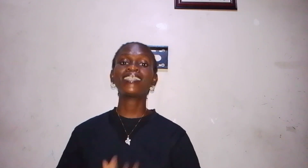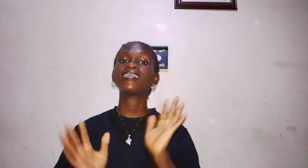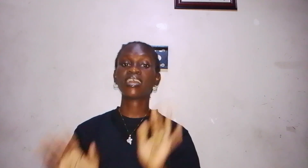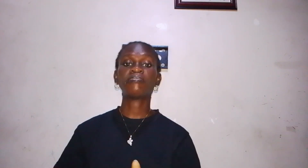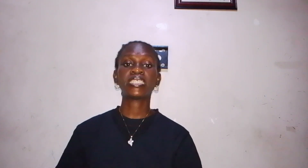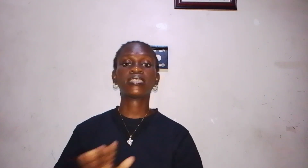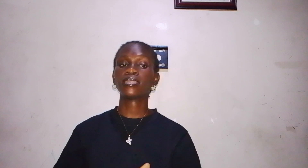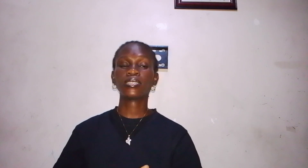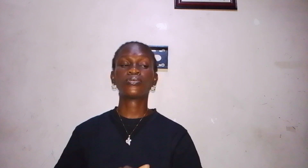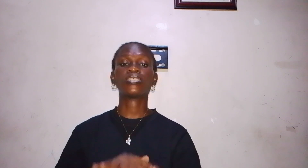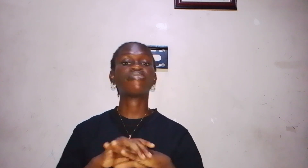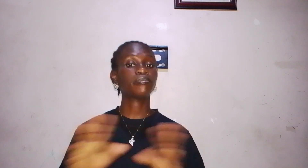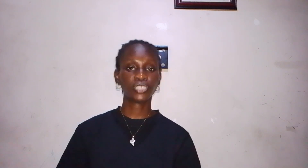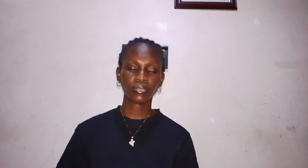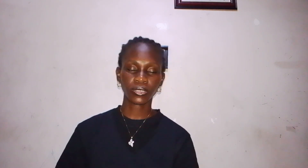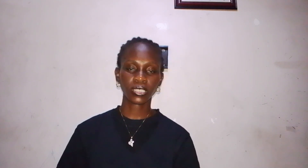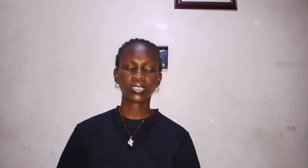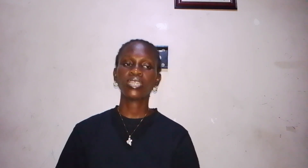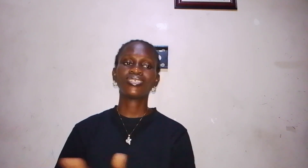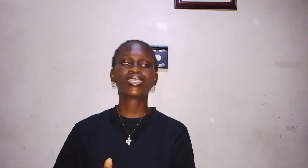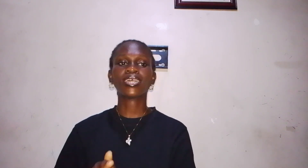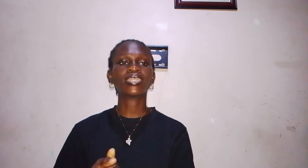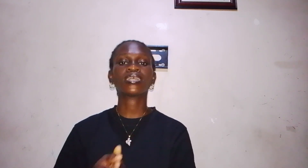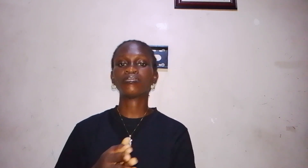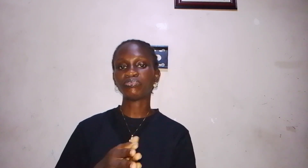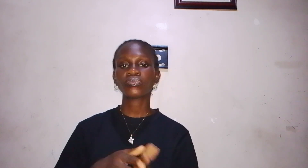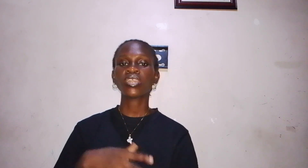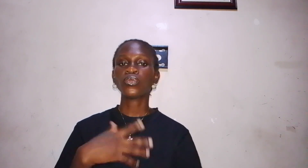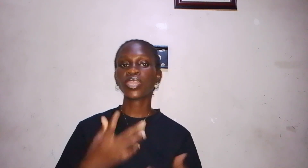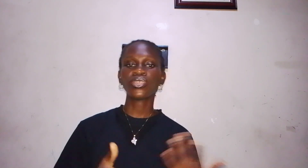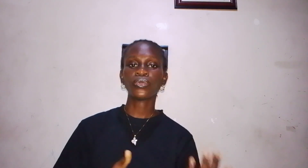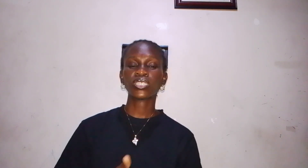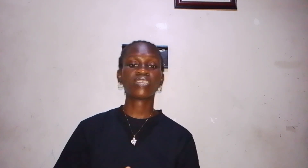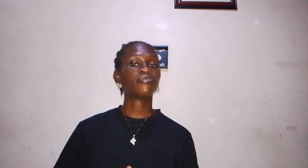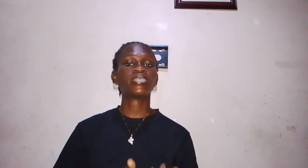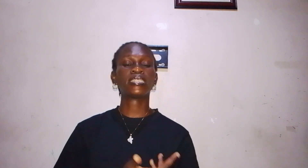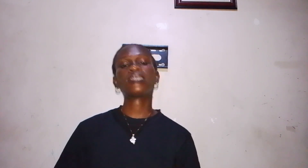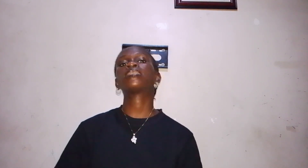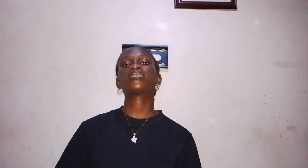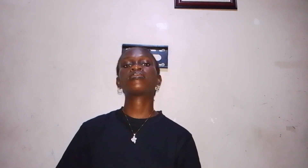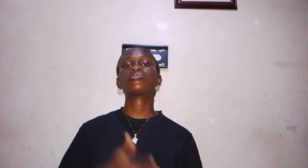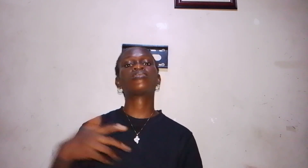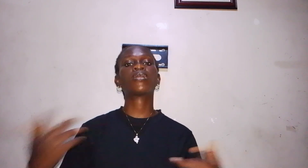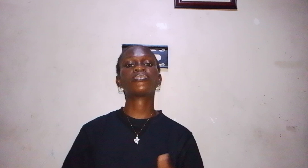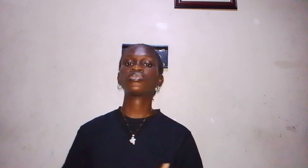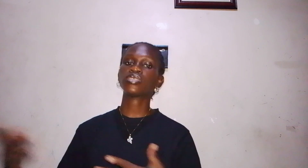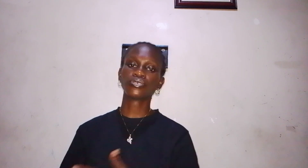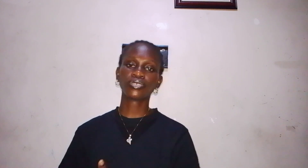Learning the alphabet in NSL is very much important, just like when you start from the kindergarten to the primary to the